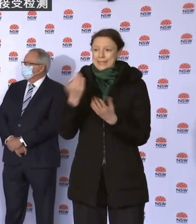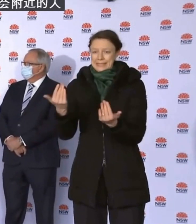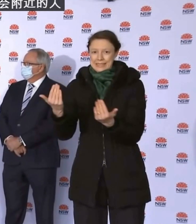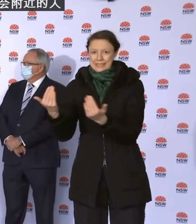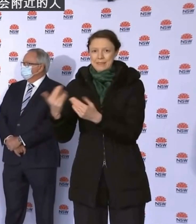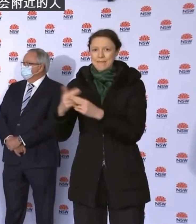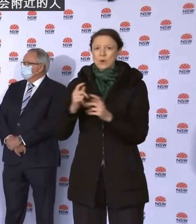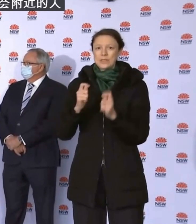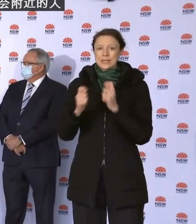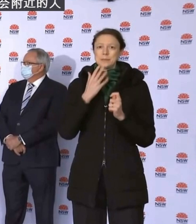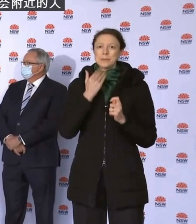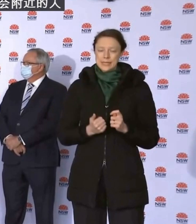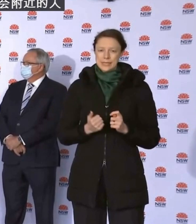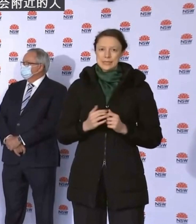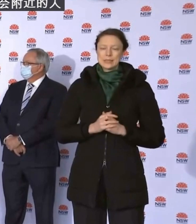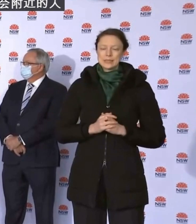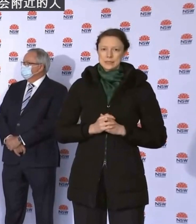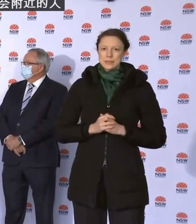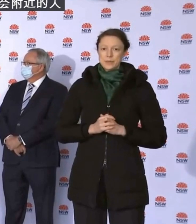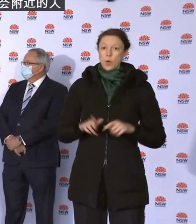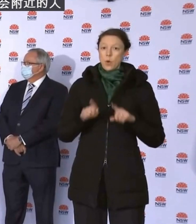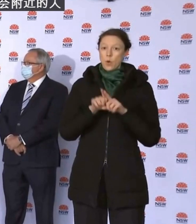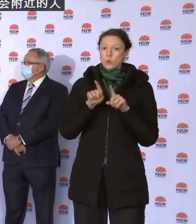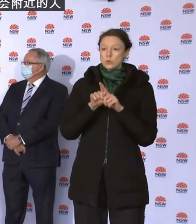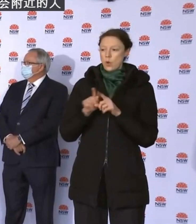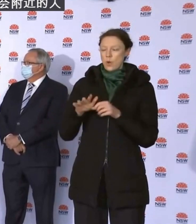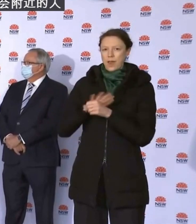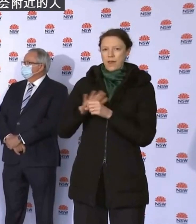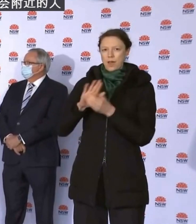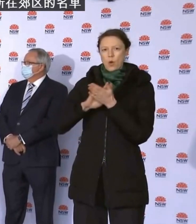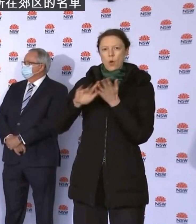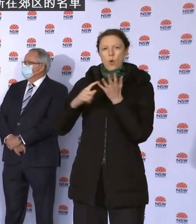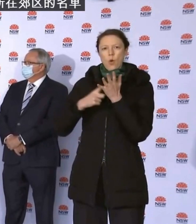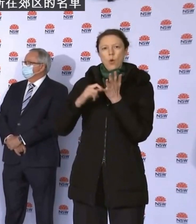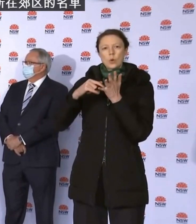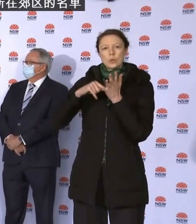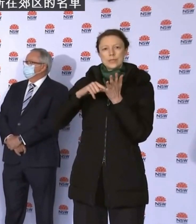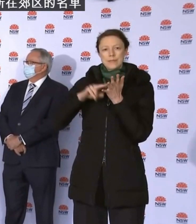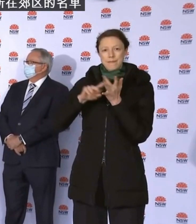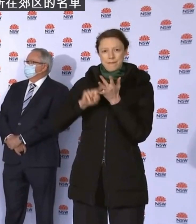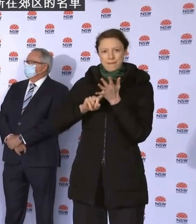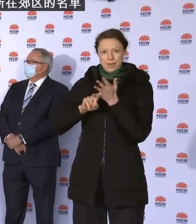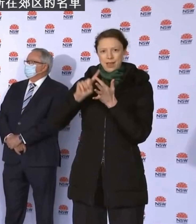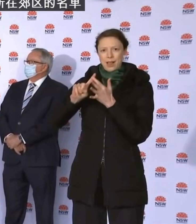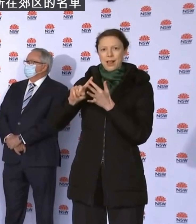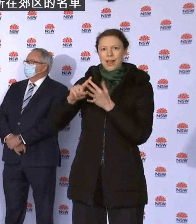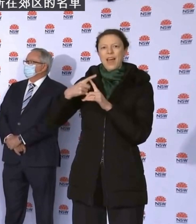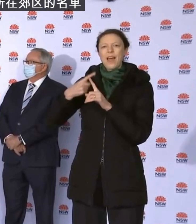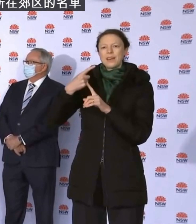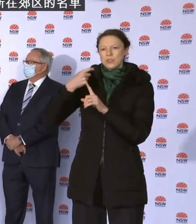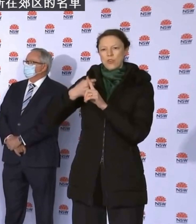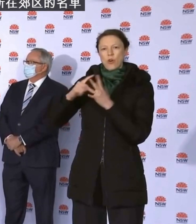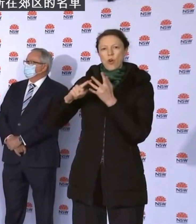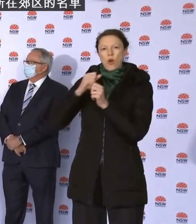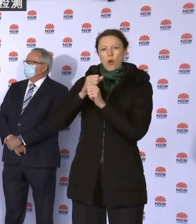tested, and also those living around Hurstville and Kogarah in particular. And Dr. Kerry Chant will specifically read out a list